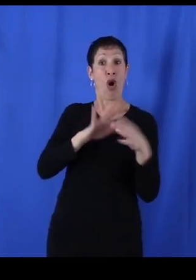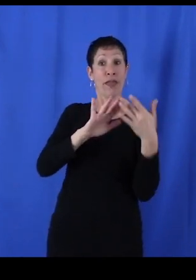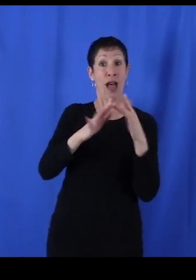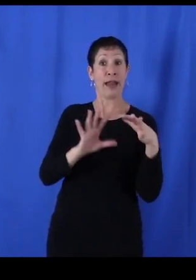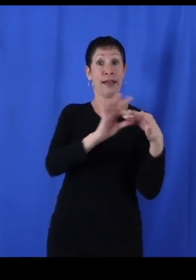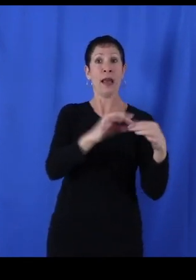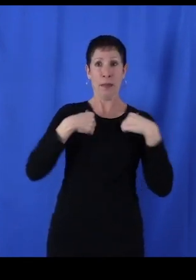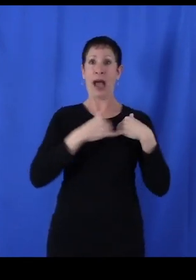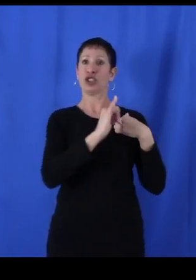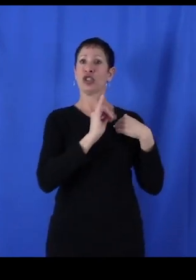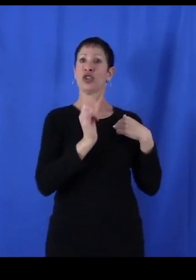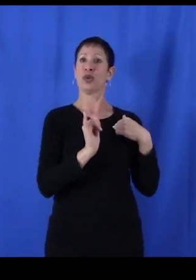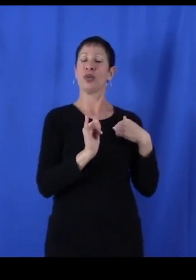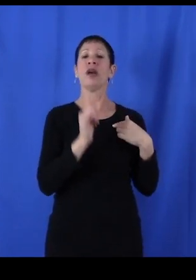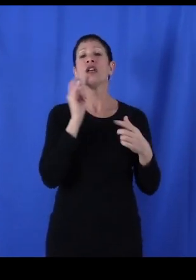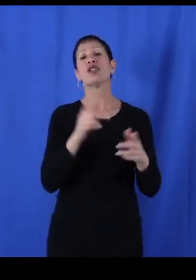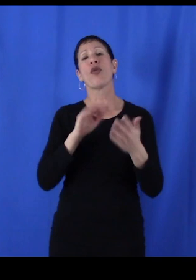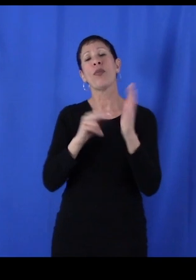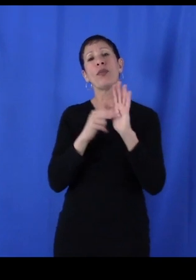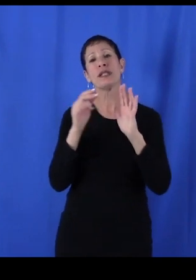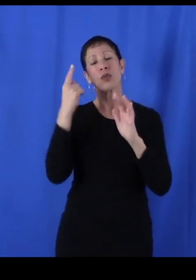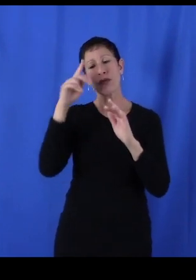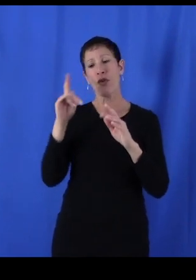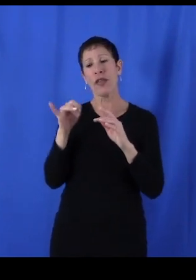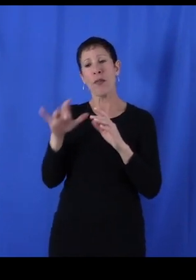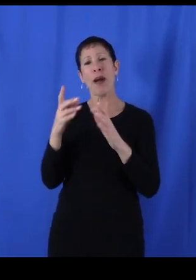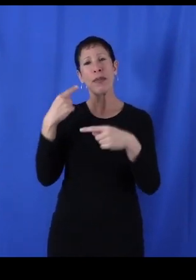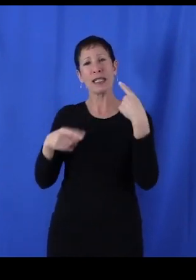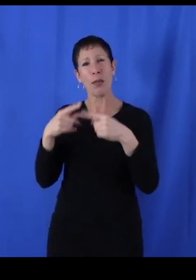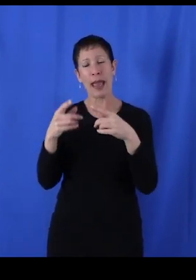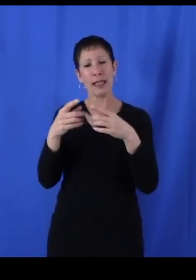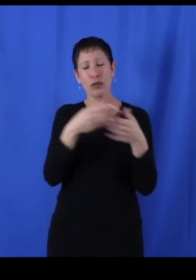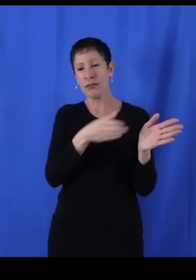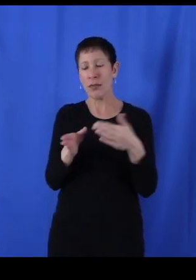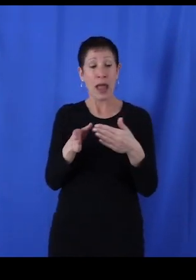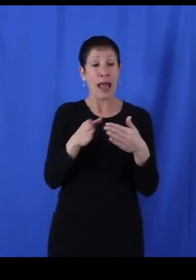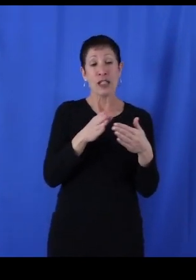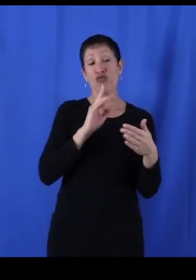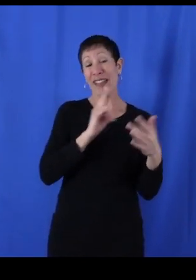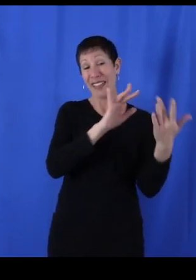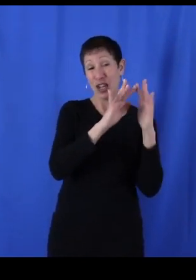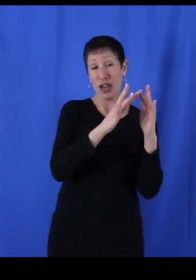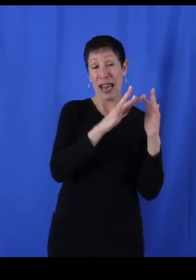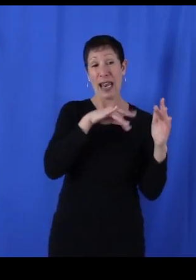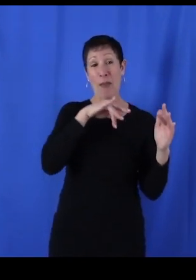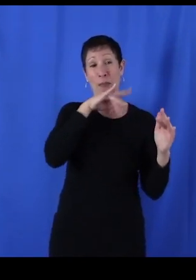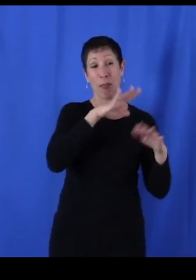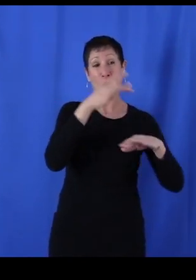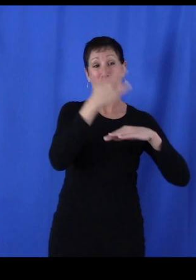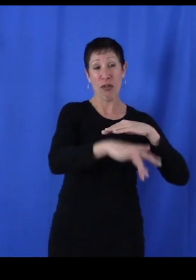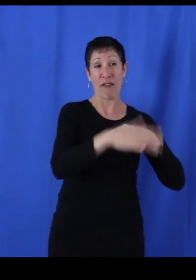I. Right? And the point of these commercials was to move the public debate away from was the internet really a